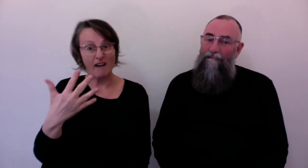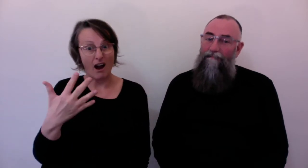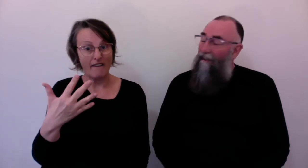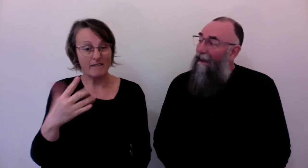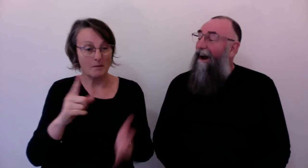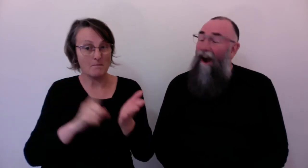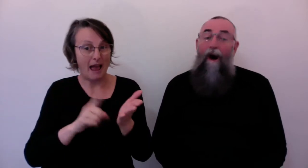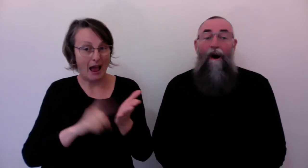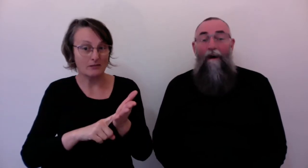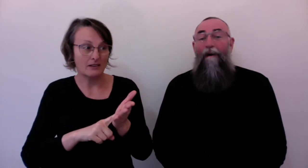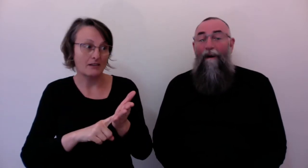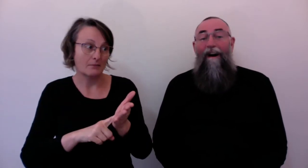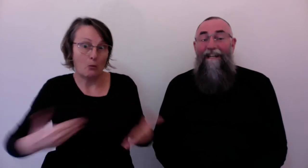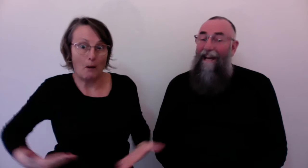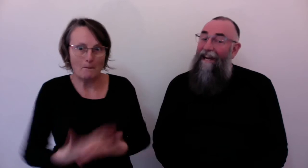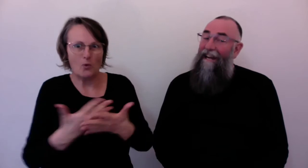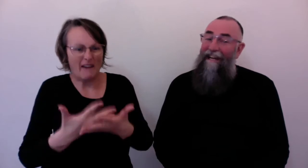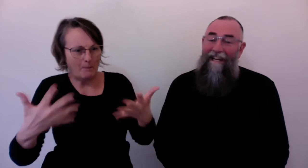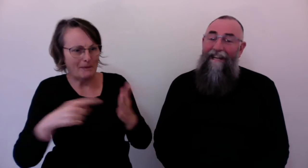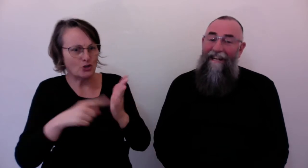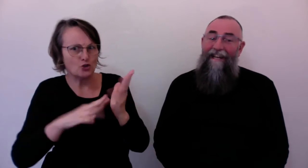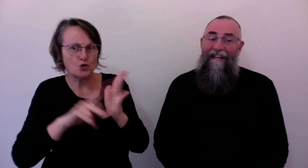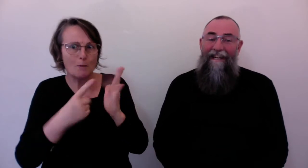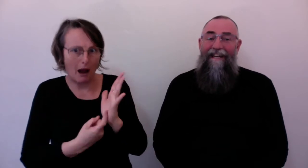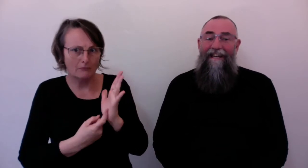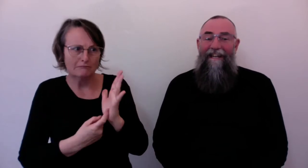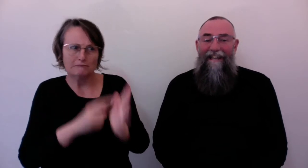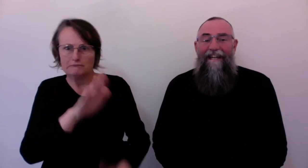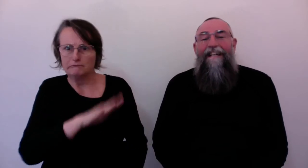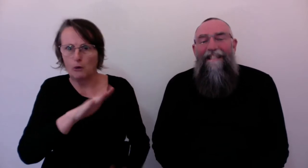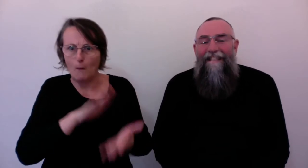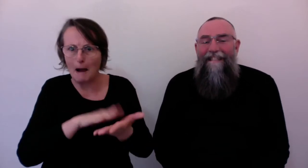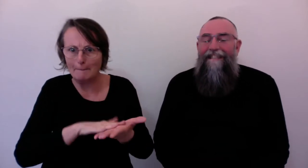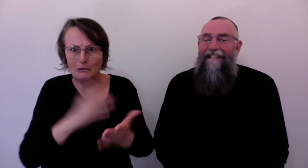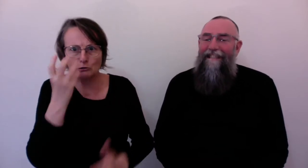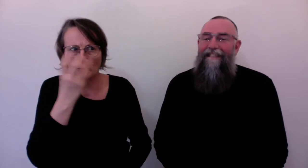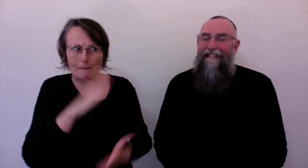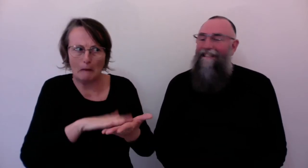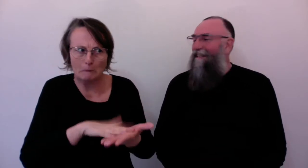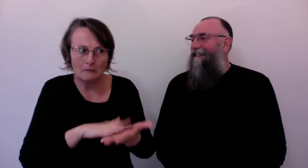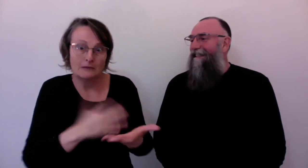Yeah. Oh, didn't help. What I do. Thanks. Yeah, sorry, mum. yeah. But, Shout out to my mum's body.